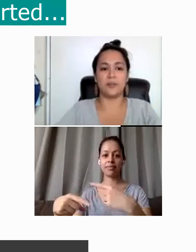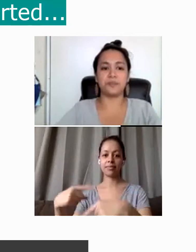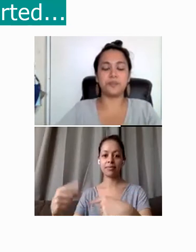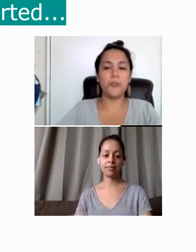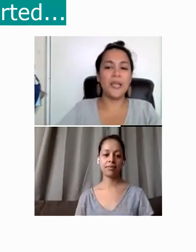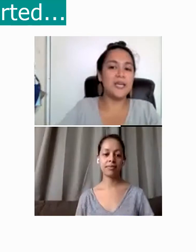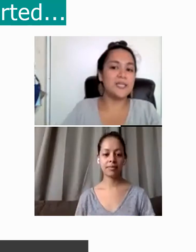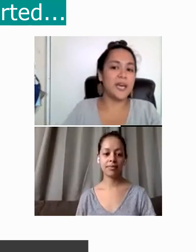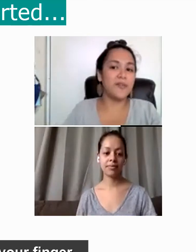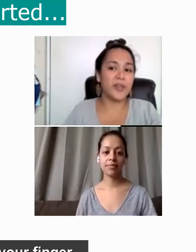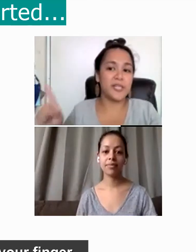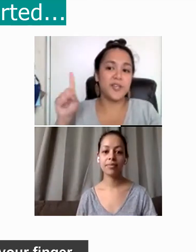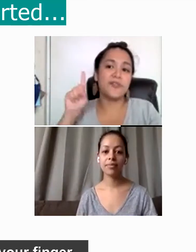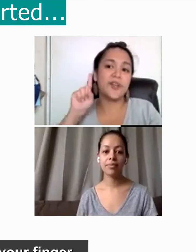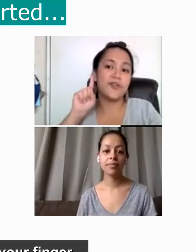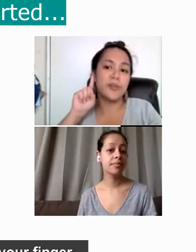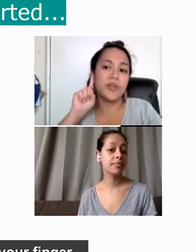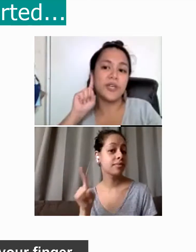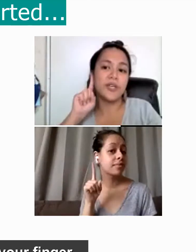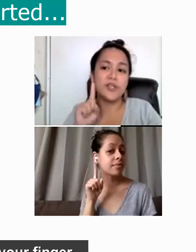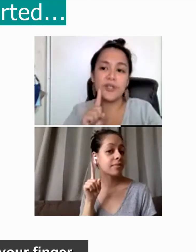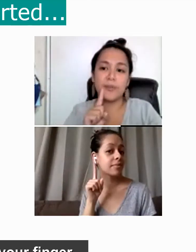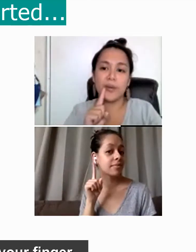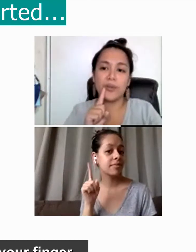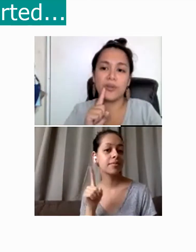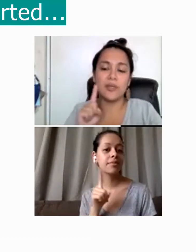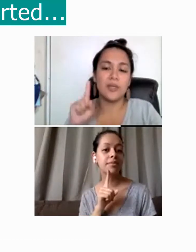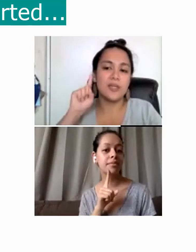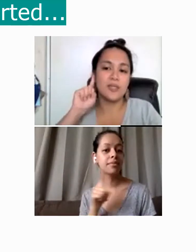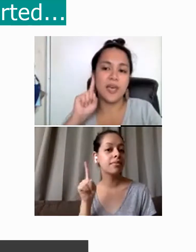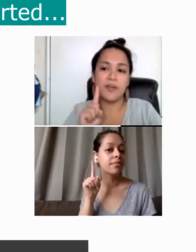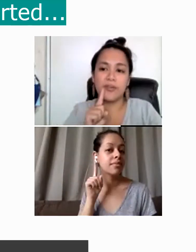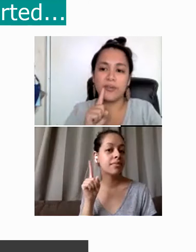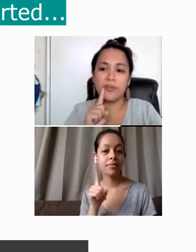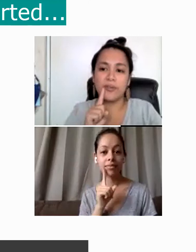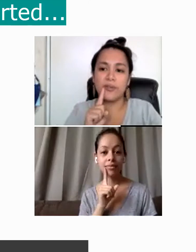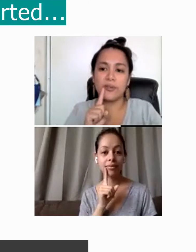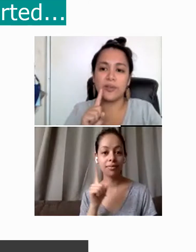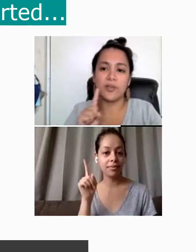Good. Deaf, you're going to take your finger from your ear to your mouth. Deaf.